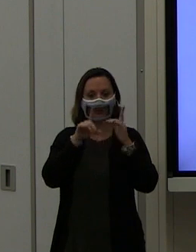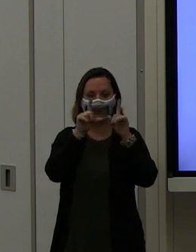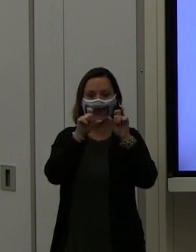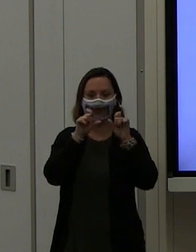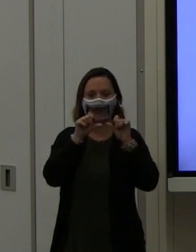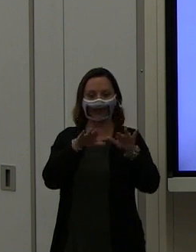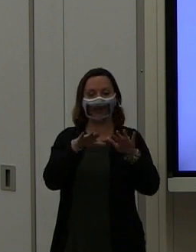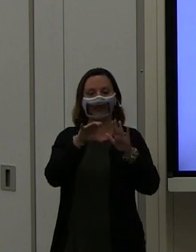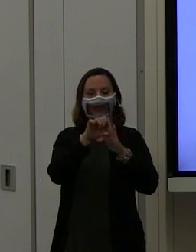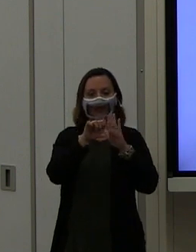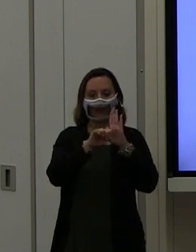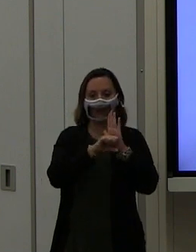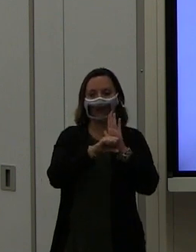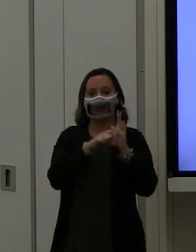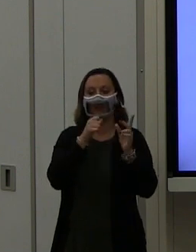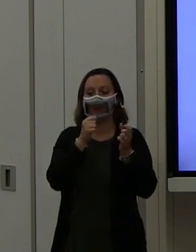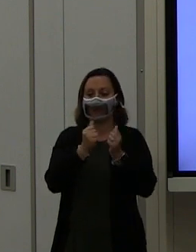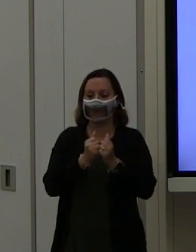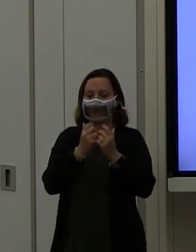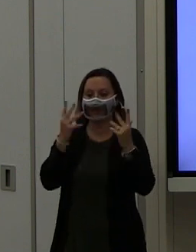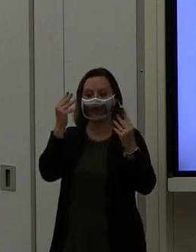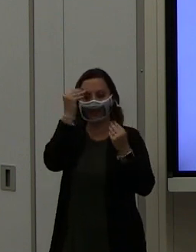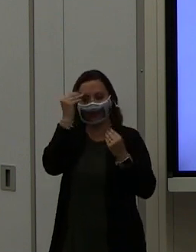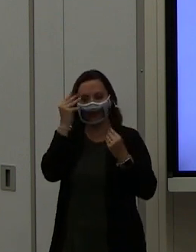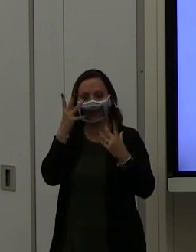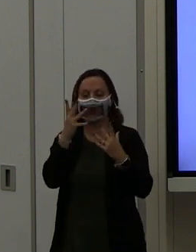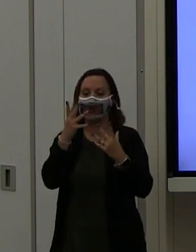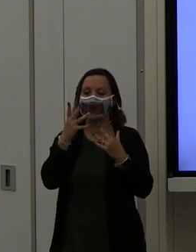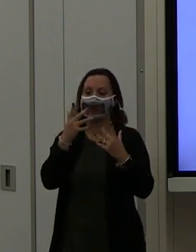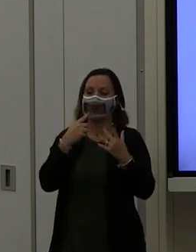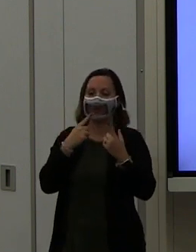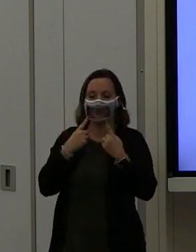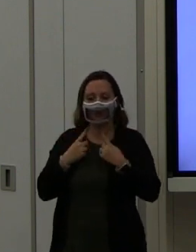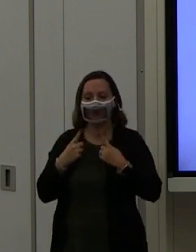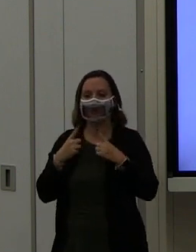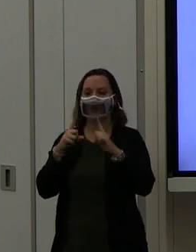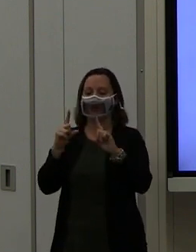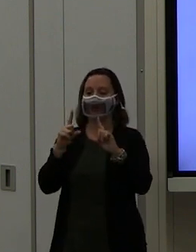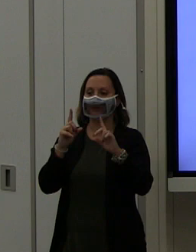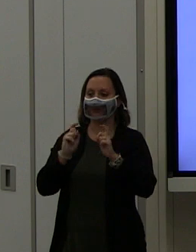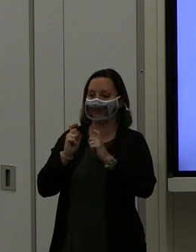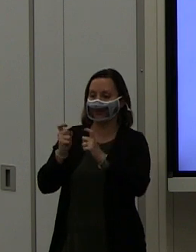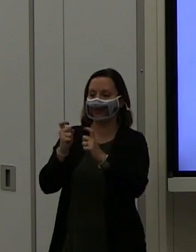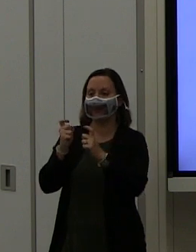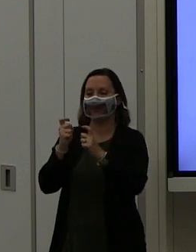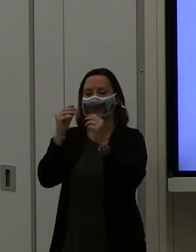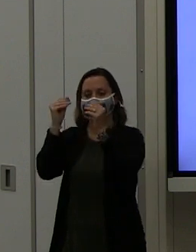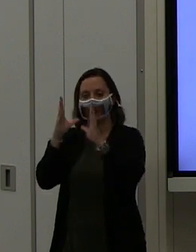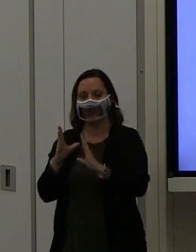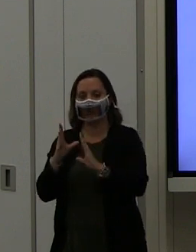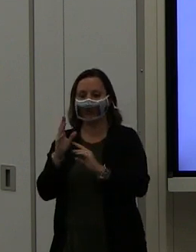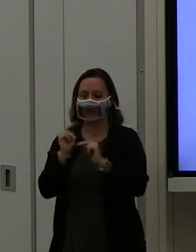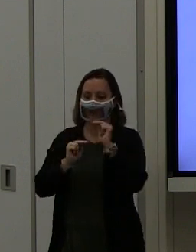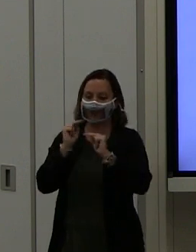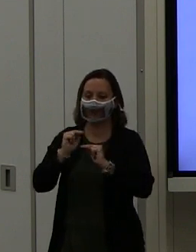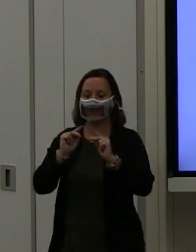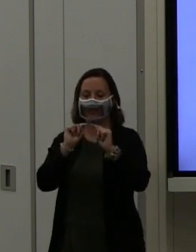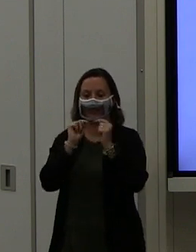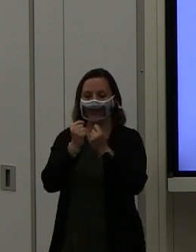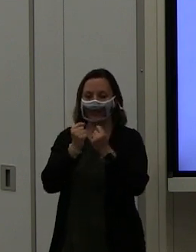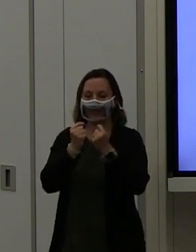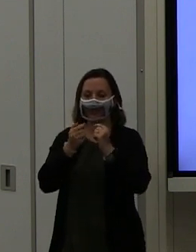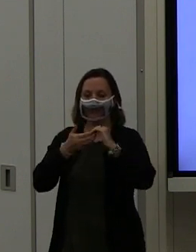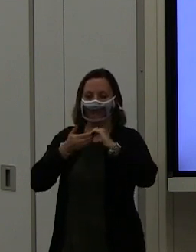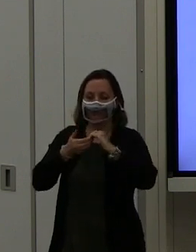do have an abundance of data that we'll strive to put in the hands of teachers, building teams, and district teams to closely monitor student